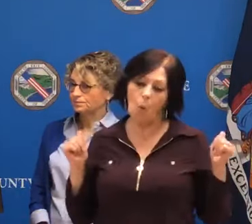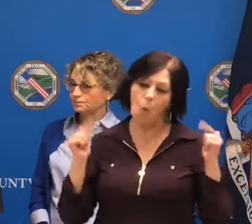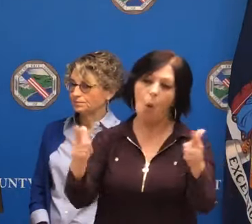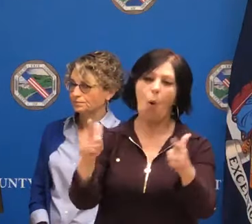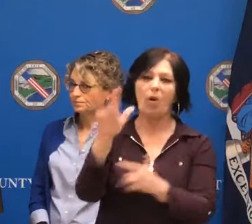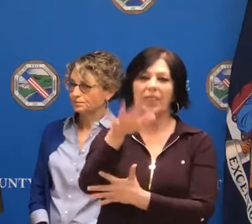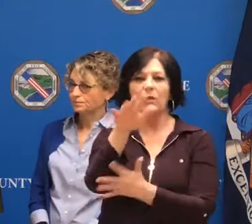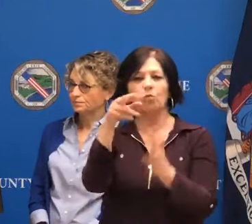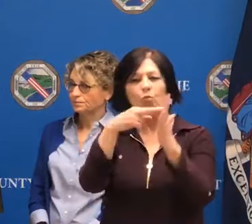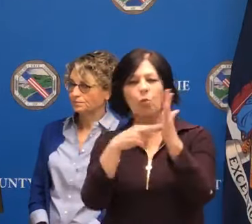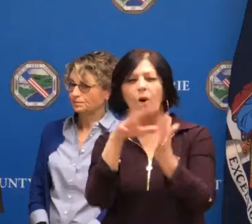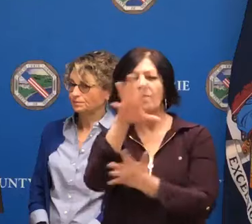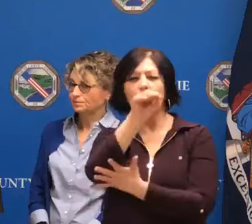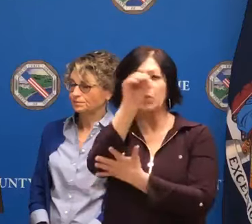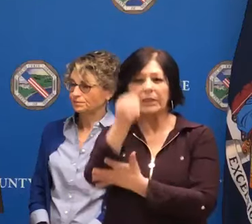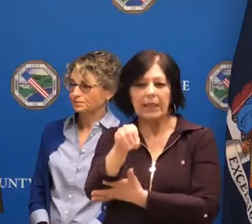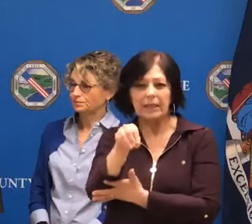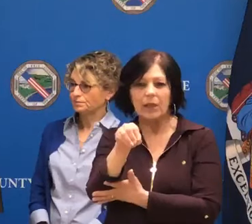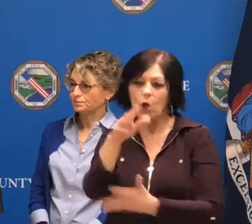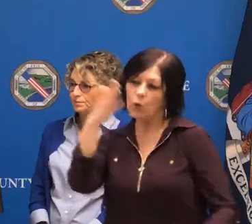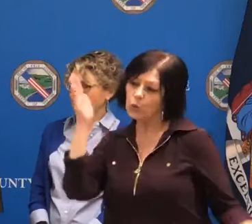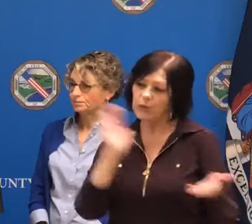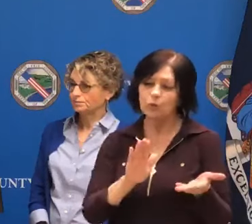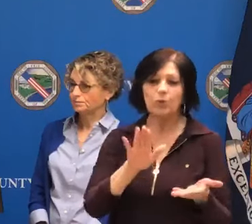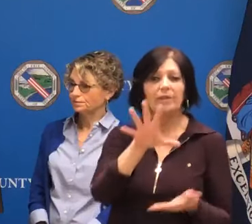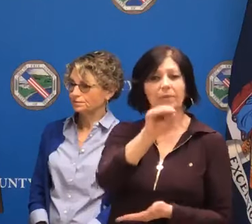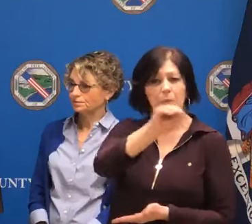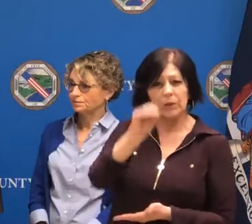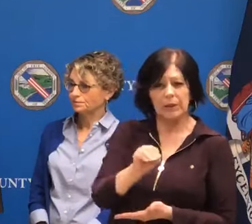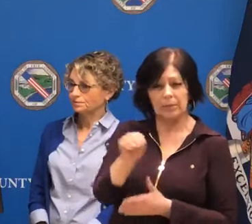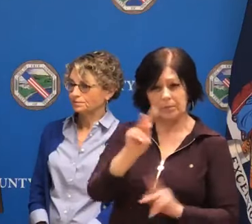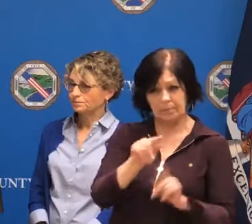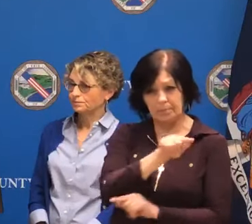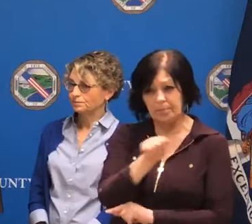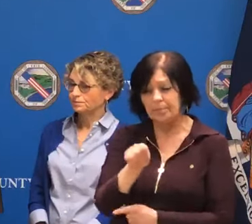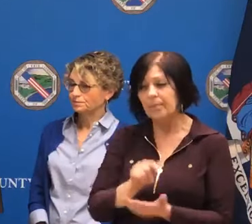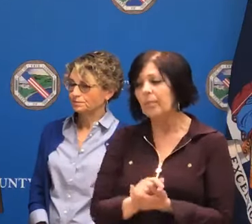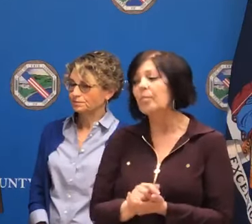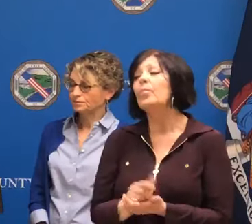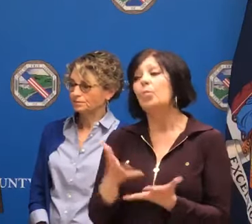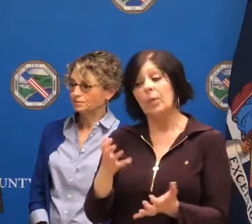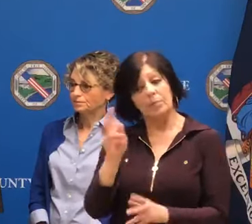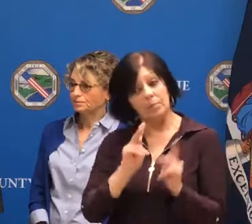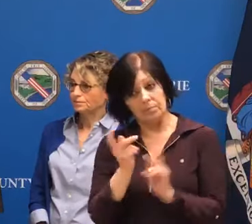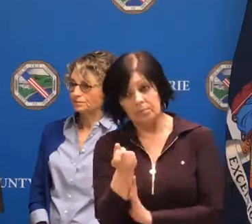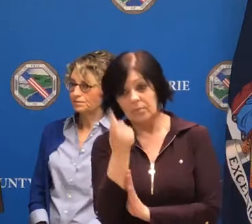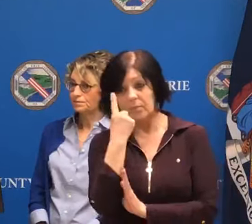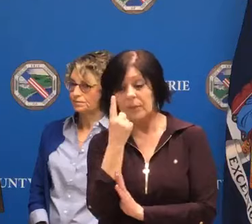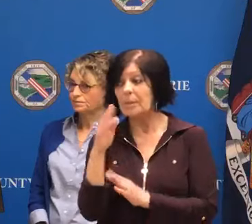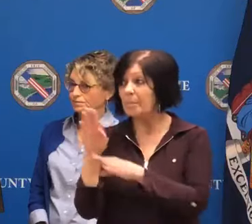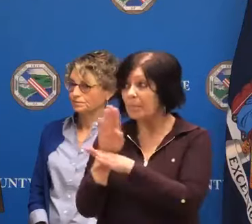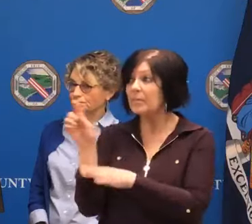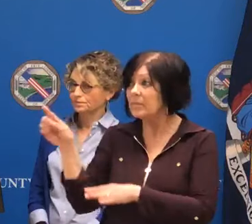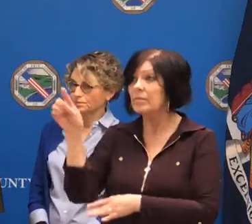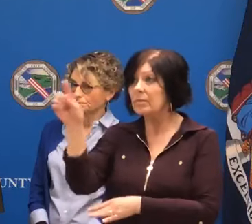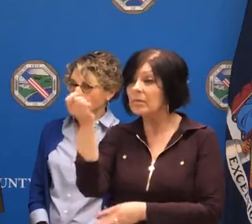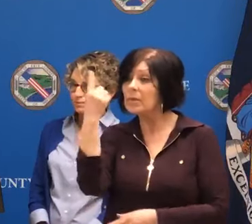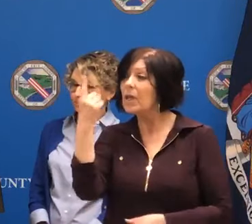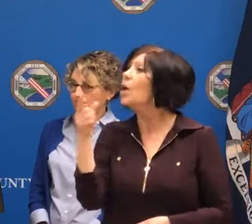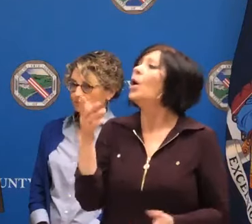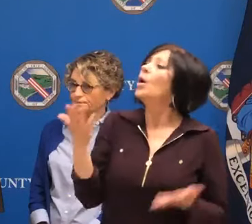to the 50% rule. They all have to find a way to reduce their workforce by 50%. So we want people to understand, and business leaders, that